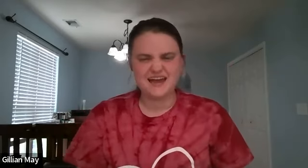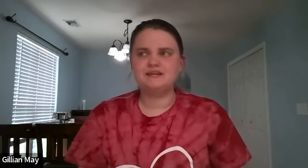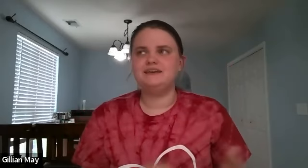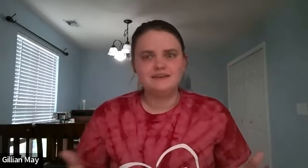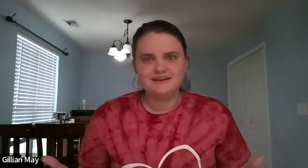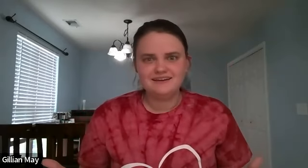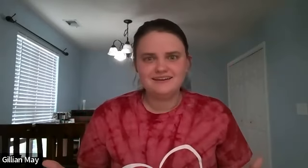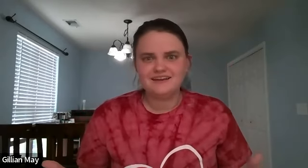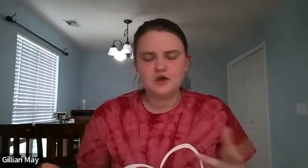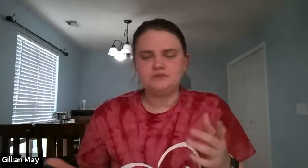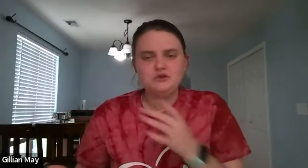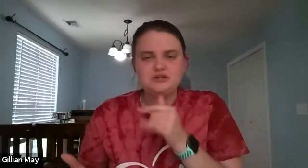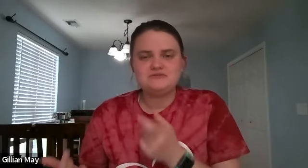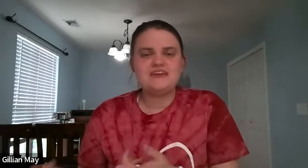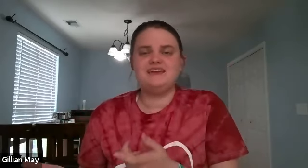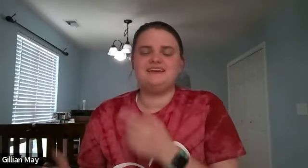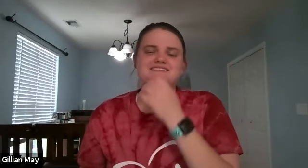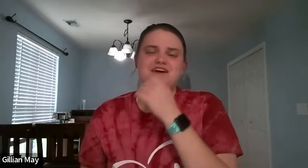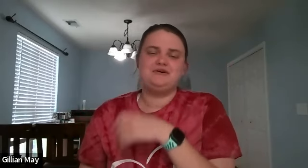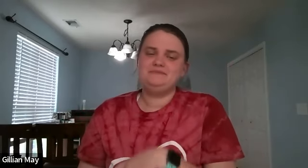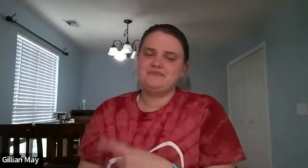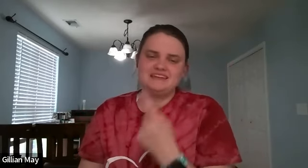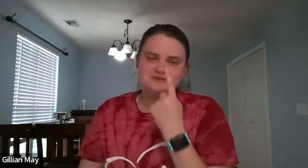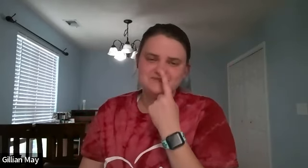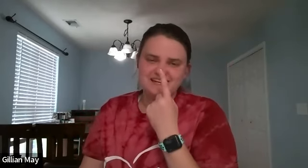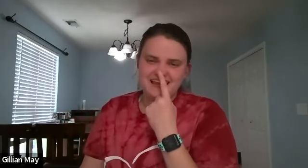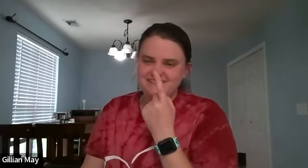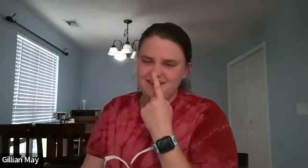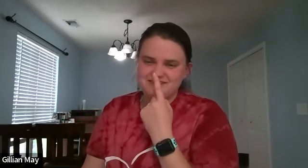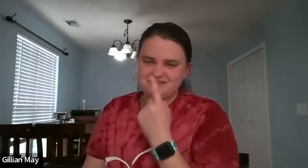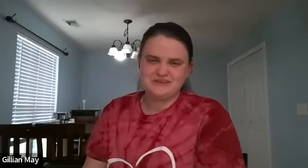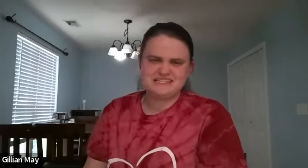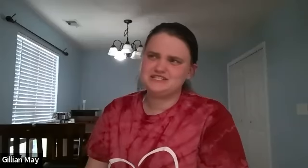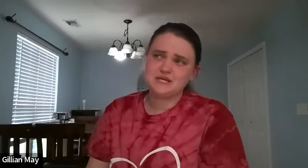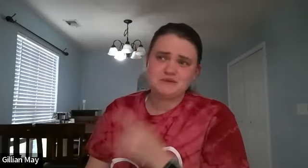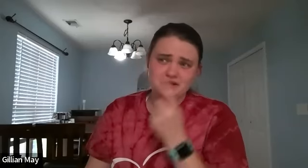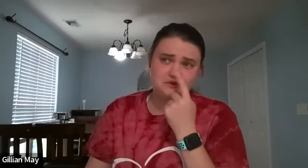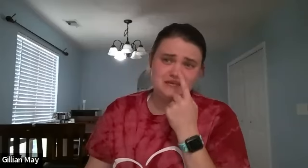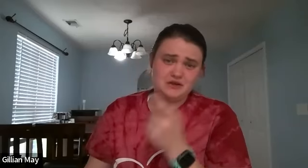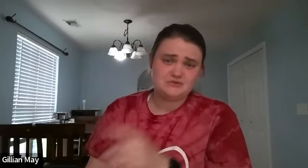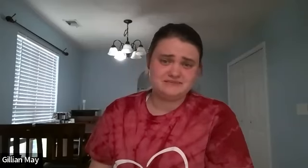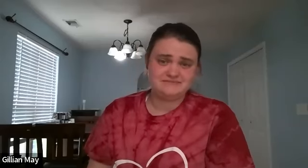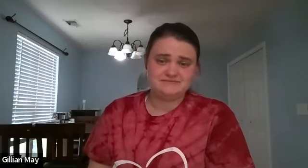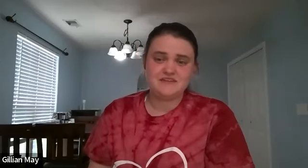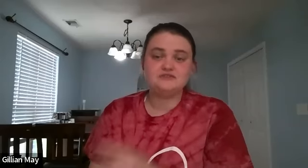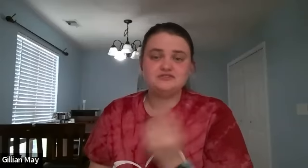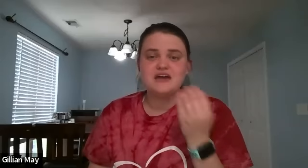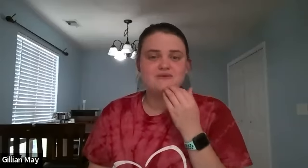And I'm like, who do you think? And so it's always funny. I love this one because I just look at them and go, you being nosy. And they'll do that like